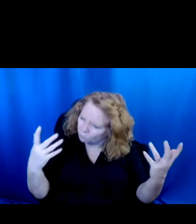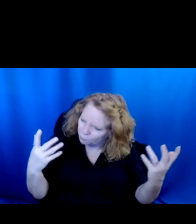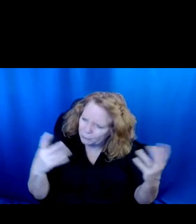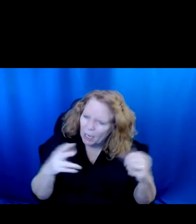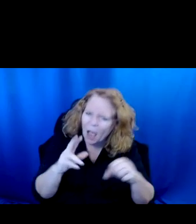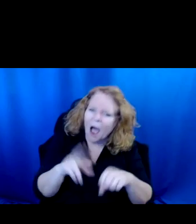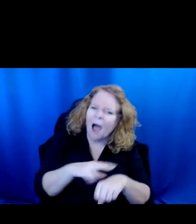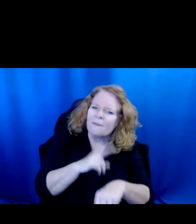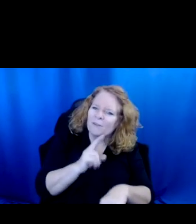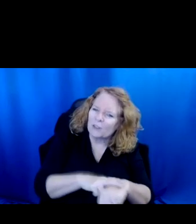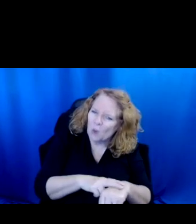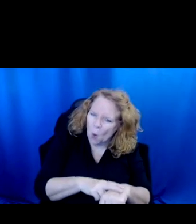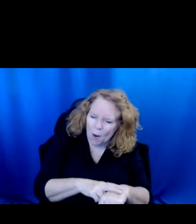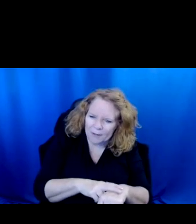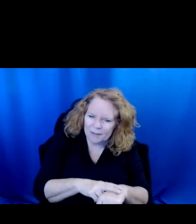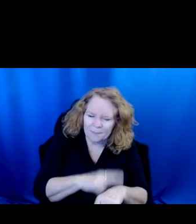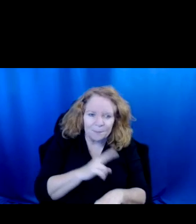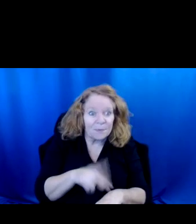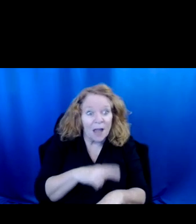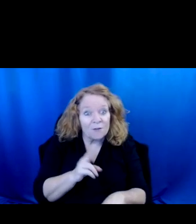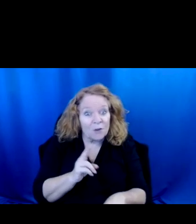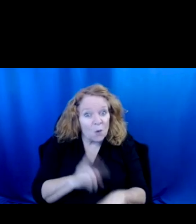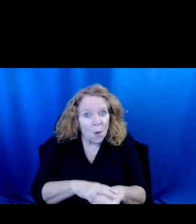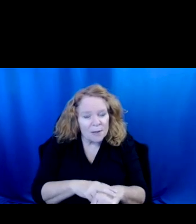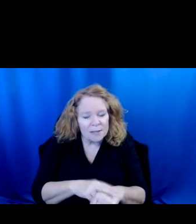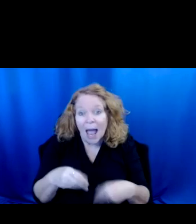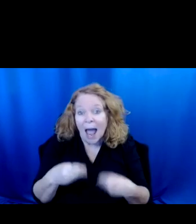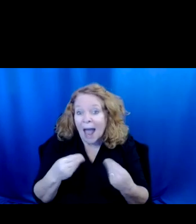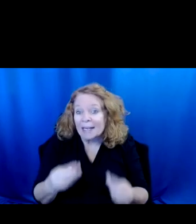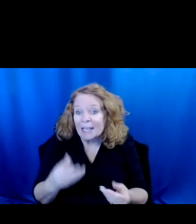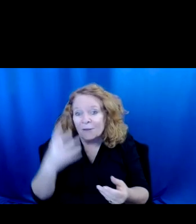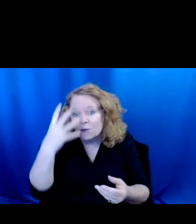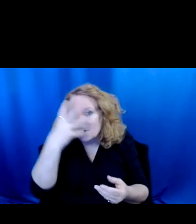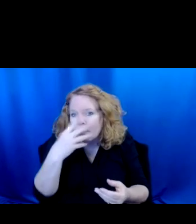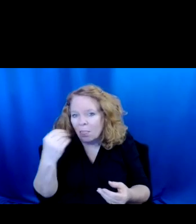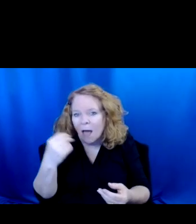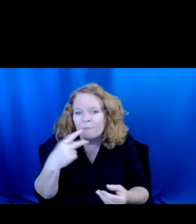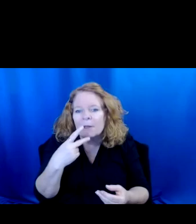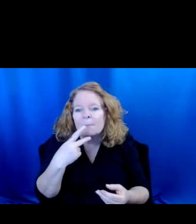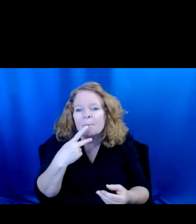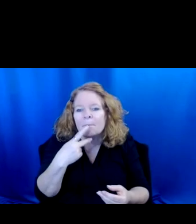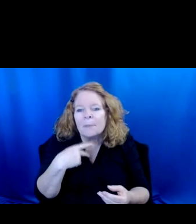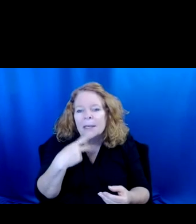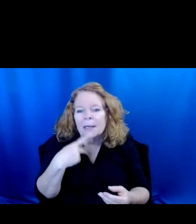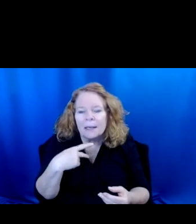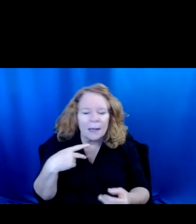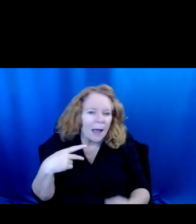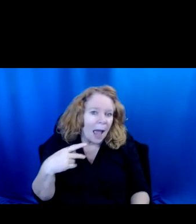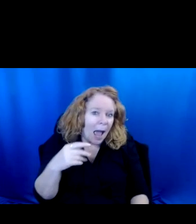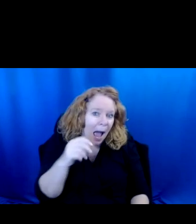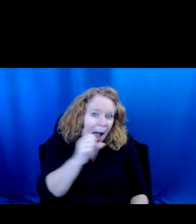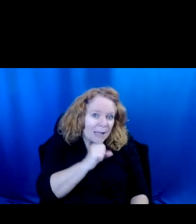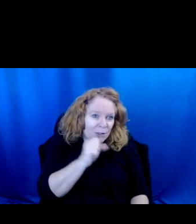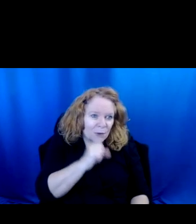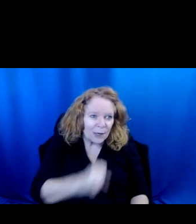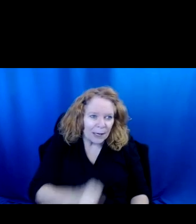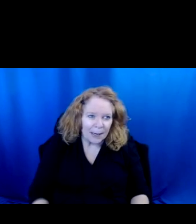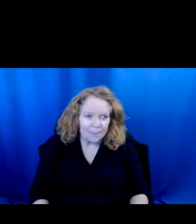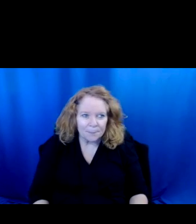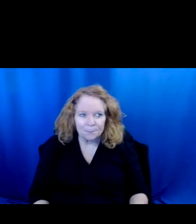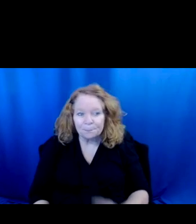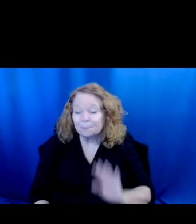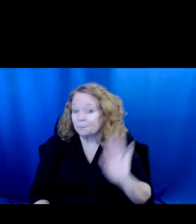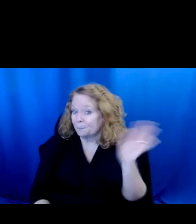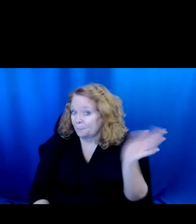of course, I can get you some lovely pink ice creams. Hi there, Marvin